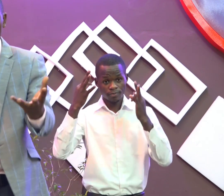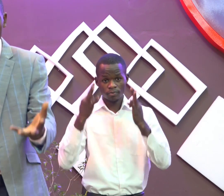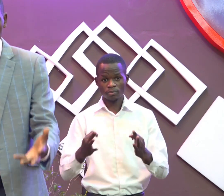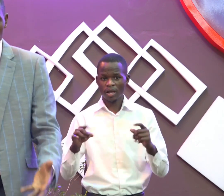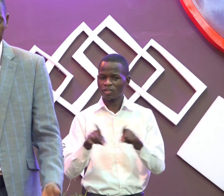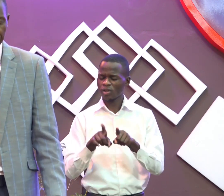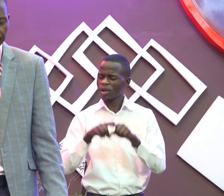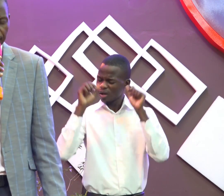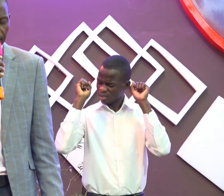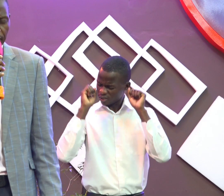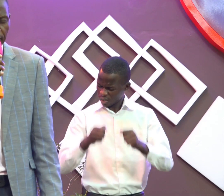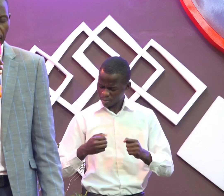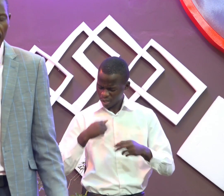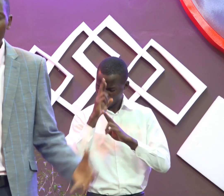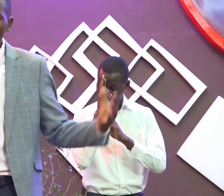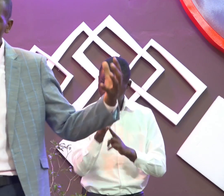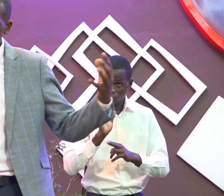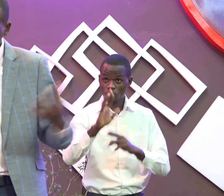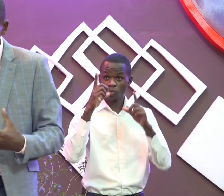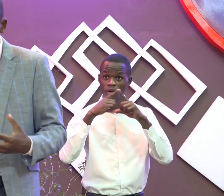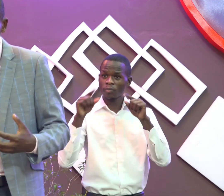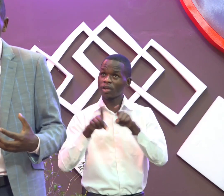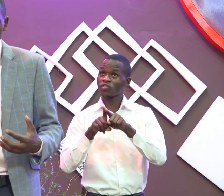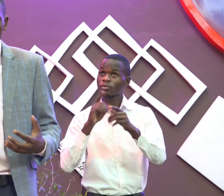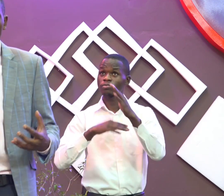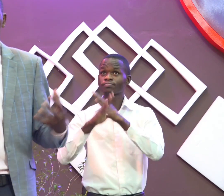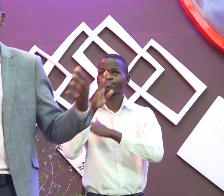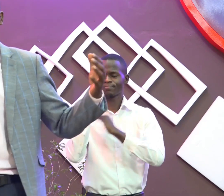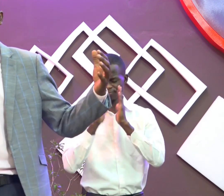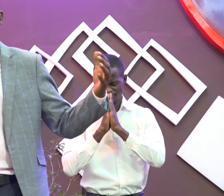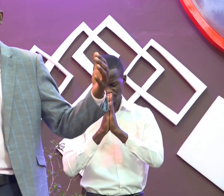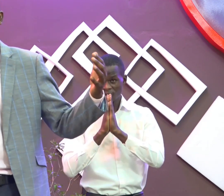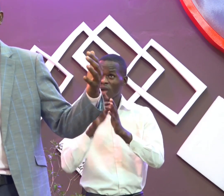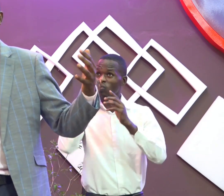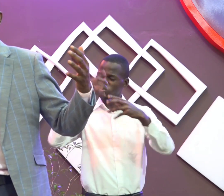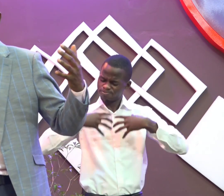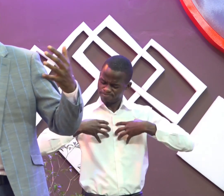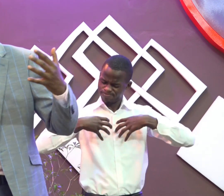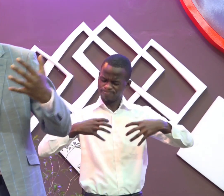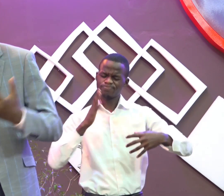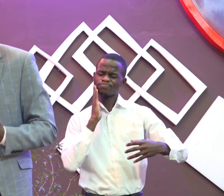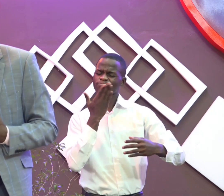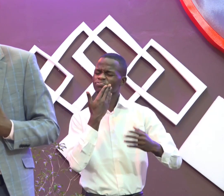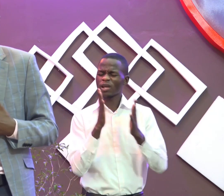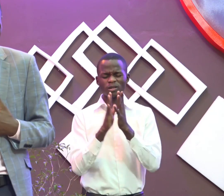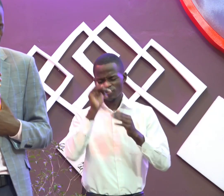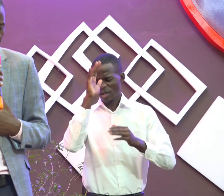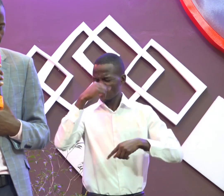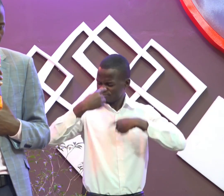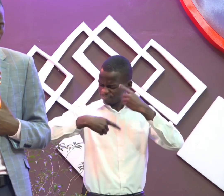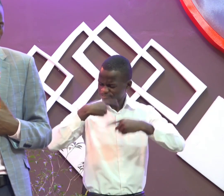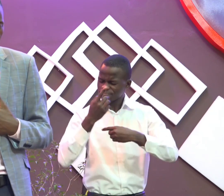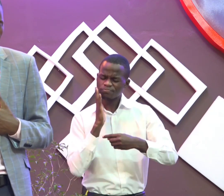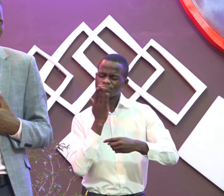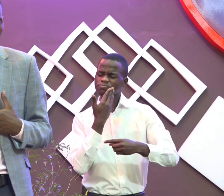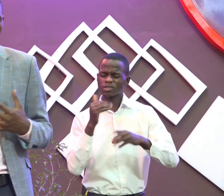okugondera ekigambo kyo. That we will respect your word. Era mukama ansaba. And Lord, oli mugagga w'ekisa yongera okugaba ekisa mbulamu bwaffe. You're rich in